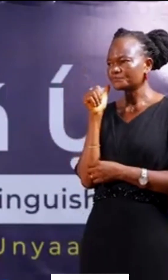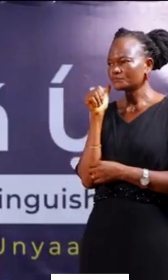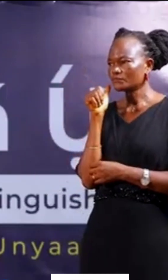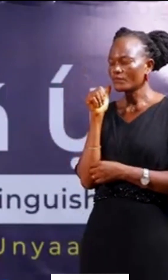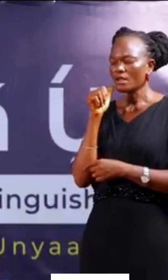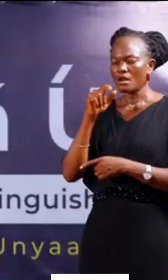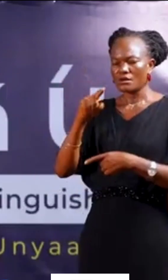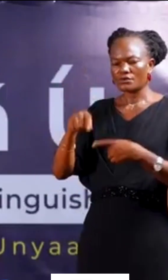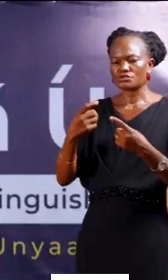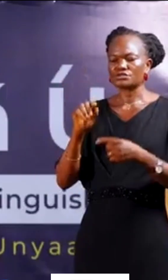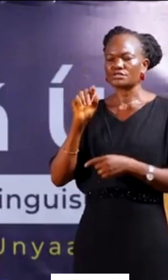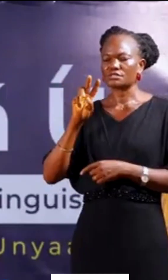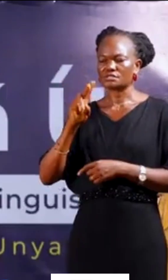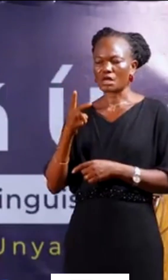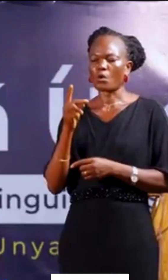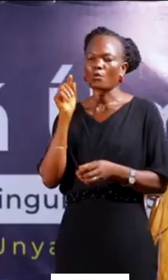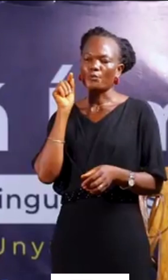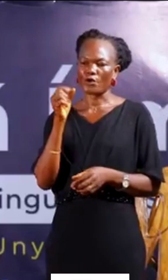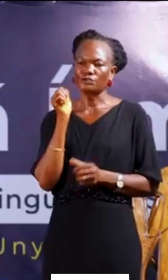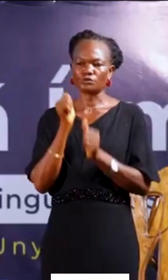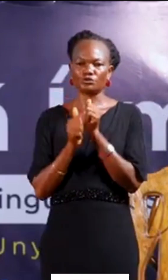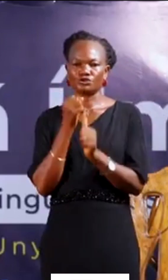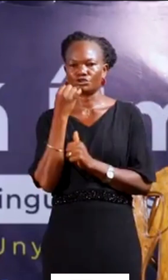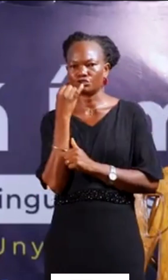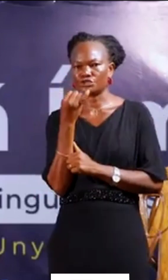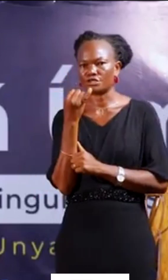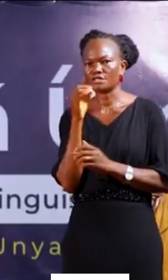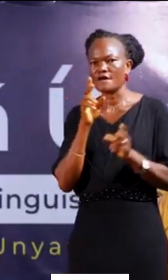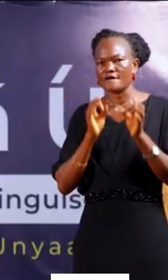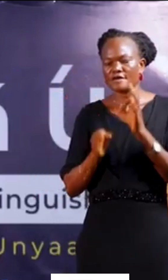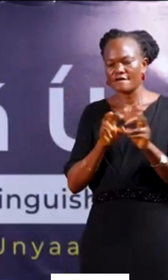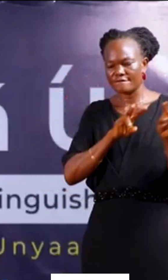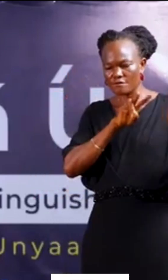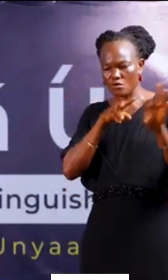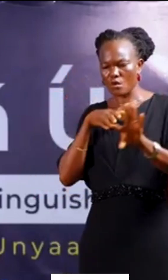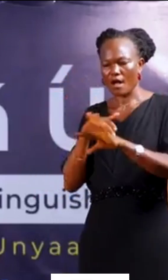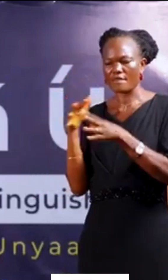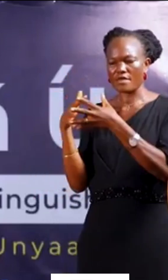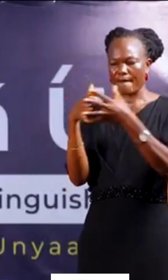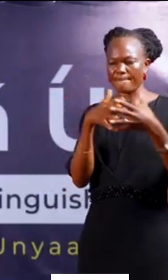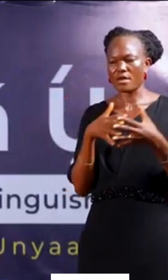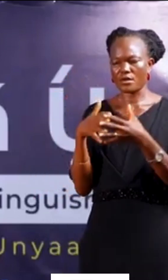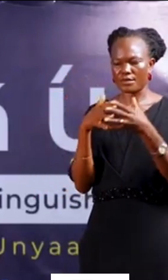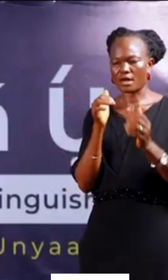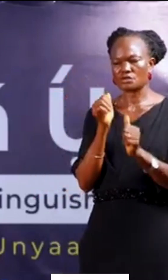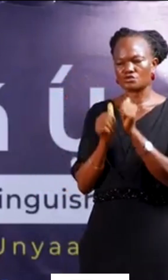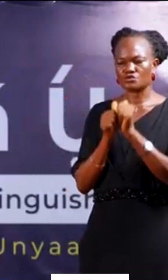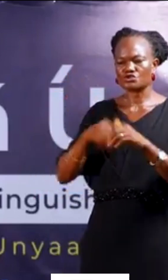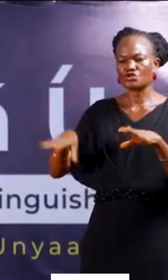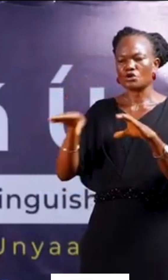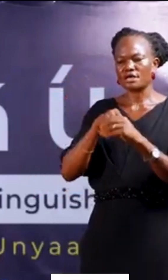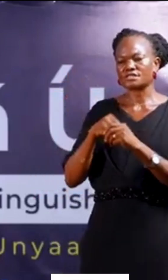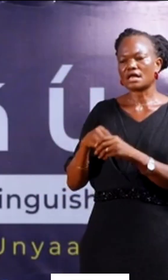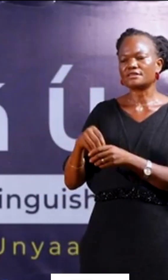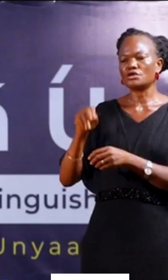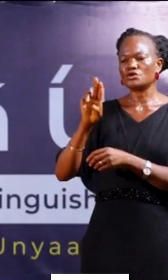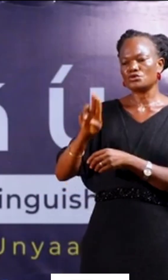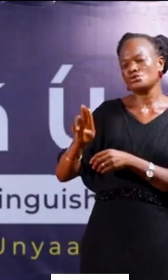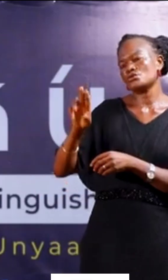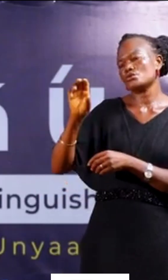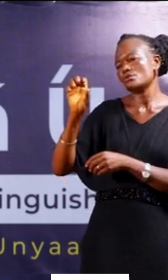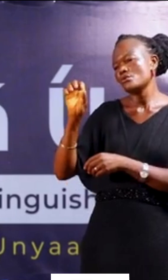Let me go to the second point, which is, if you look at the Americas, which includes the United